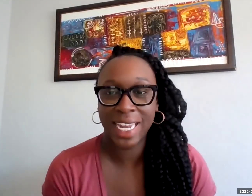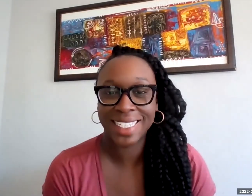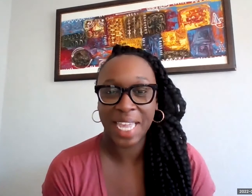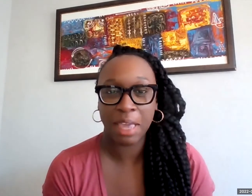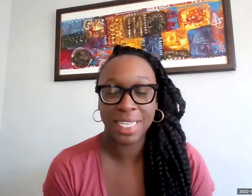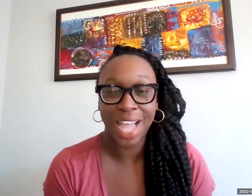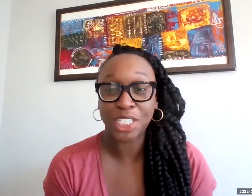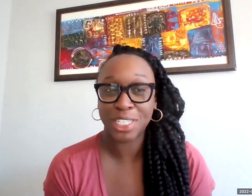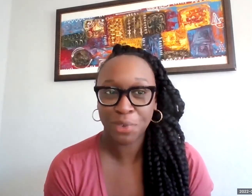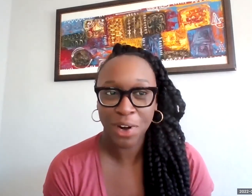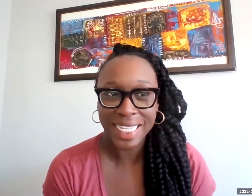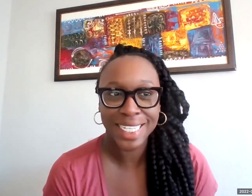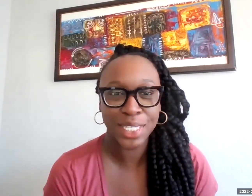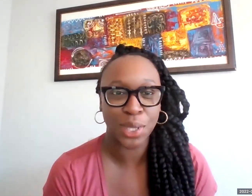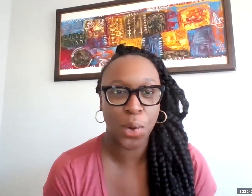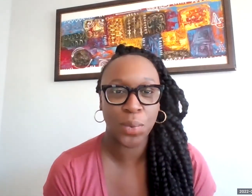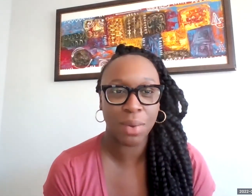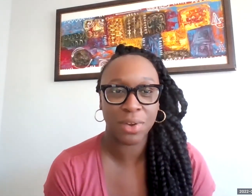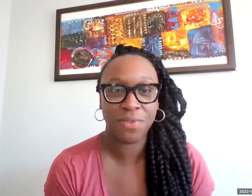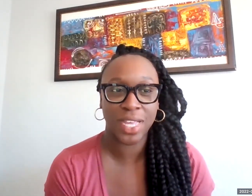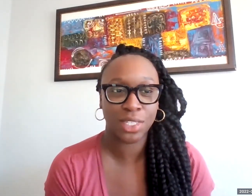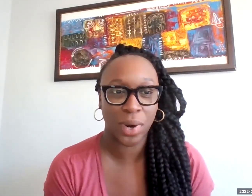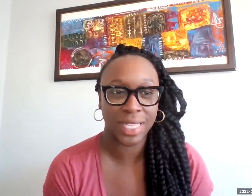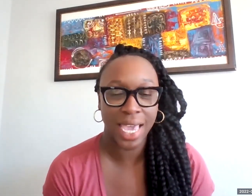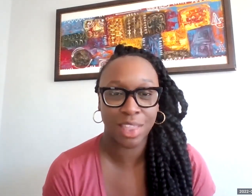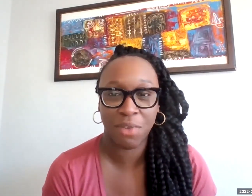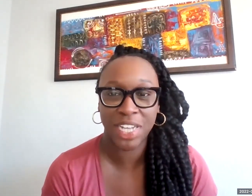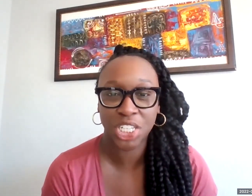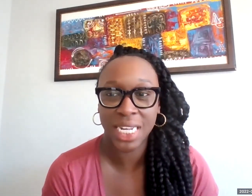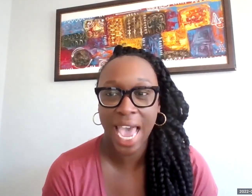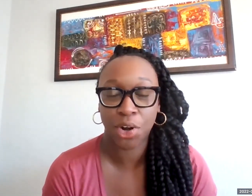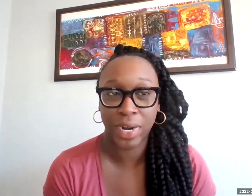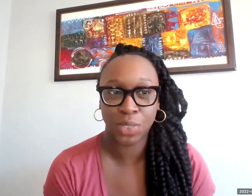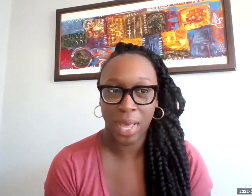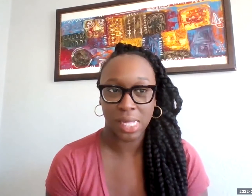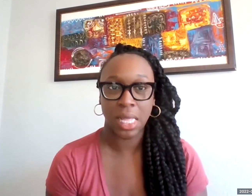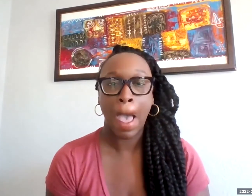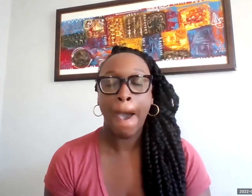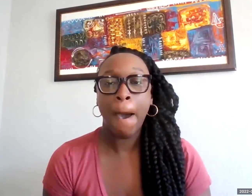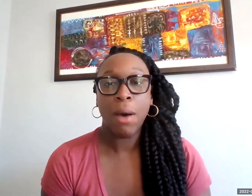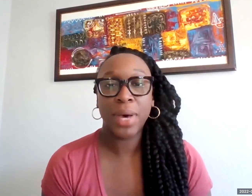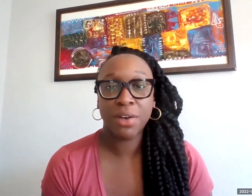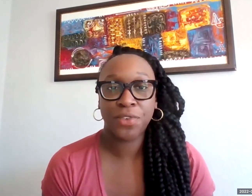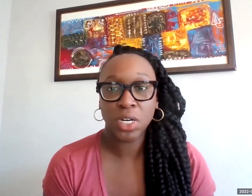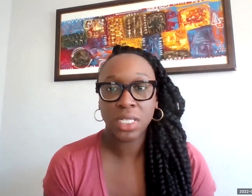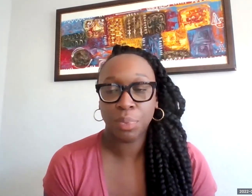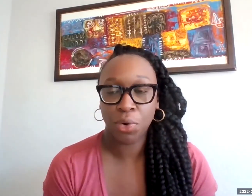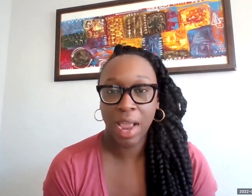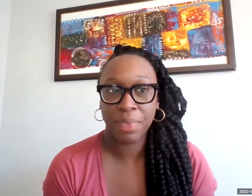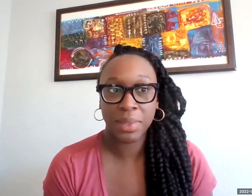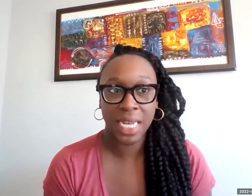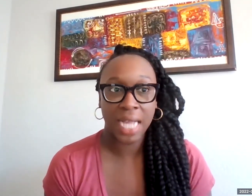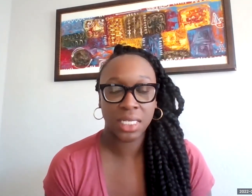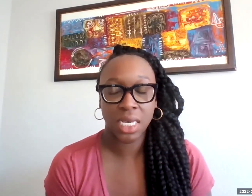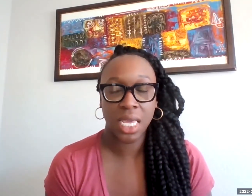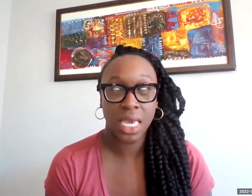which, despite its name, is not just for crisis. So we would fit squarely in the prevention category as well. But FURS is a